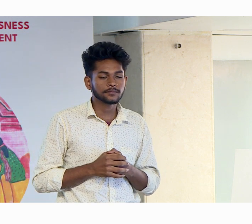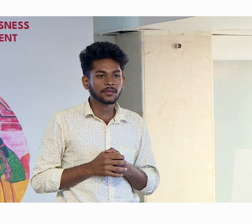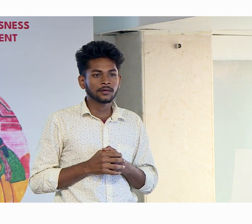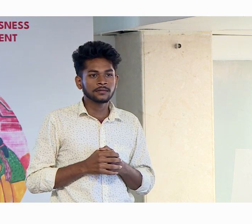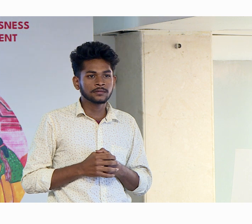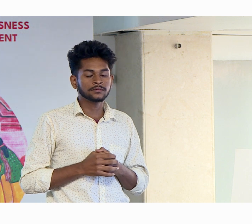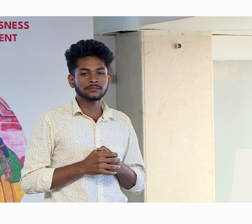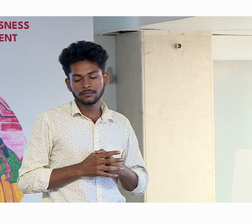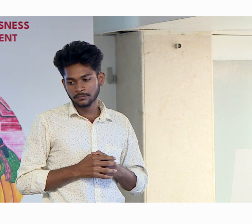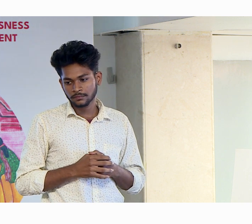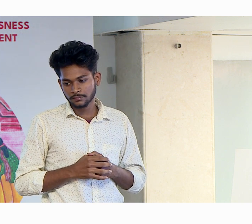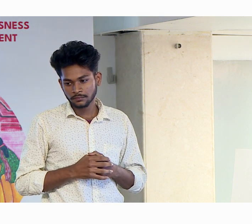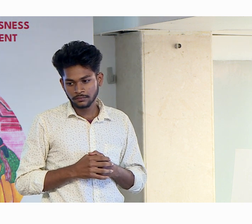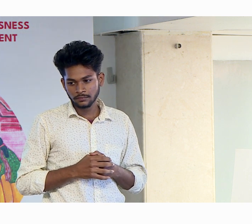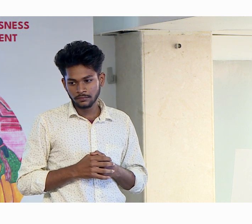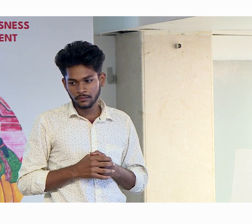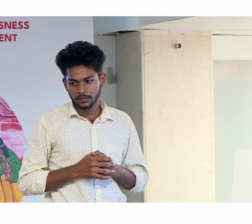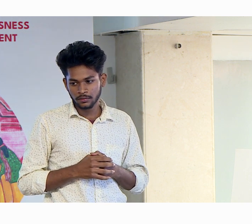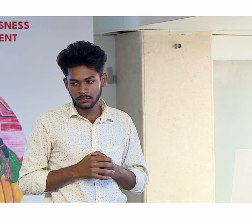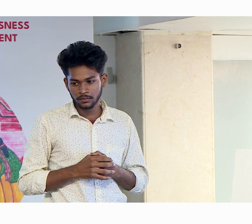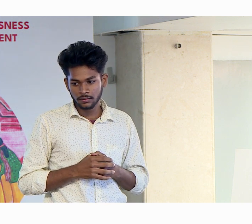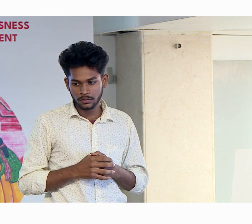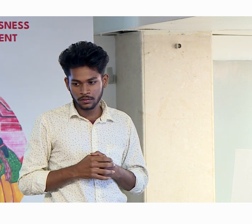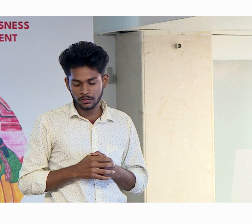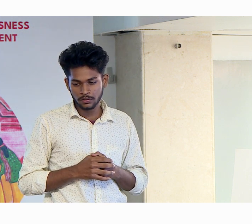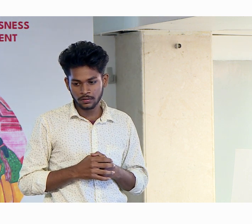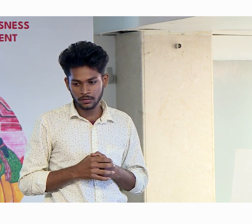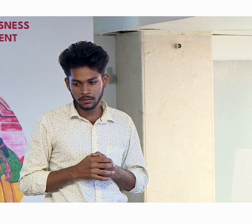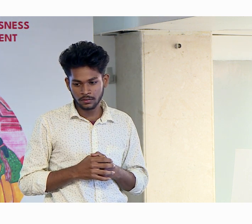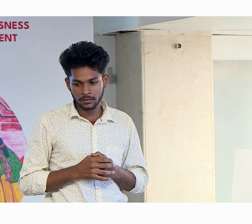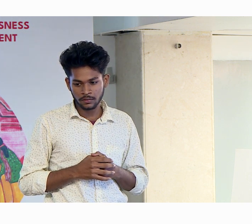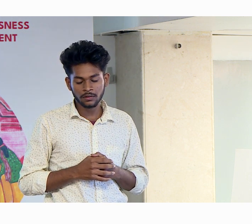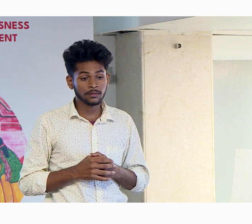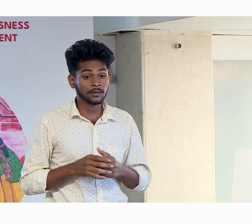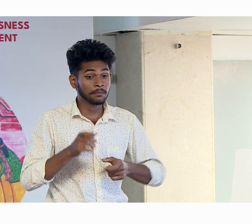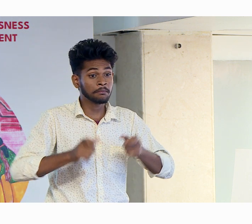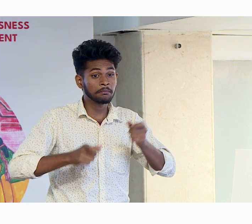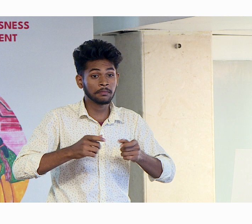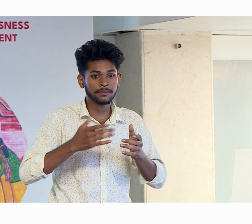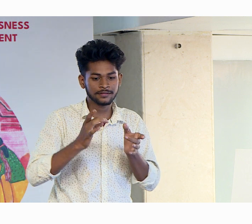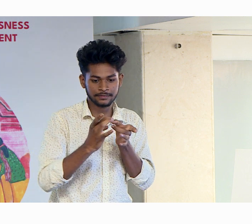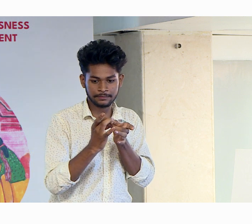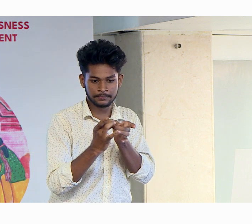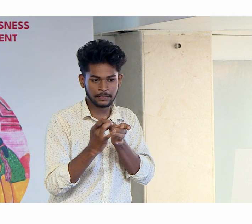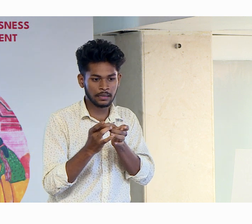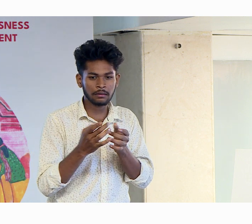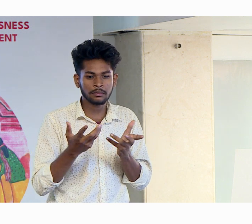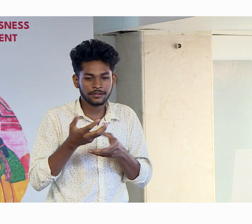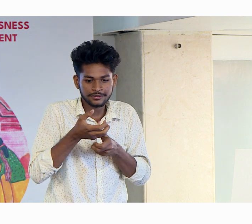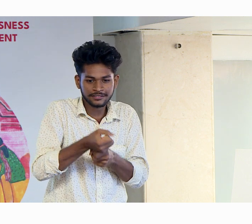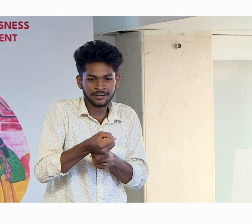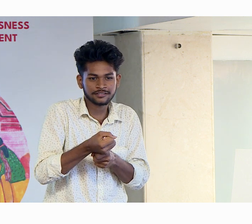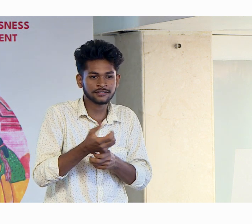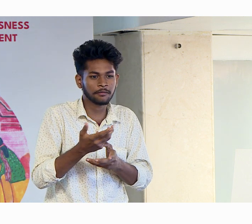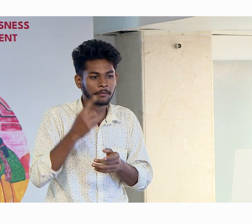the area they have for developing an understanding and a trust in each other's views that they can agree a way forward